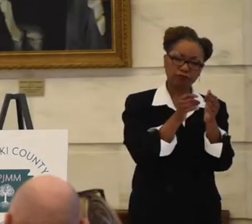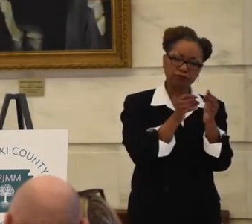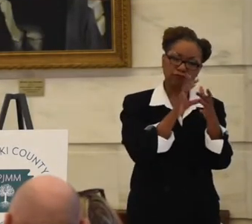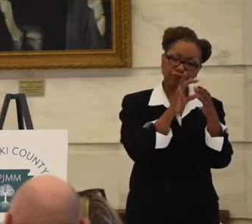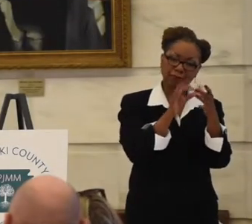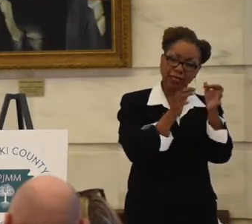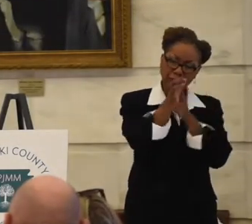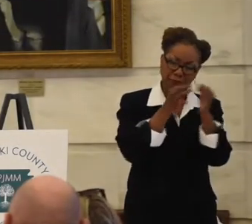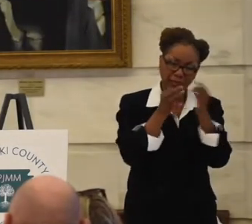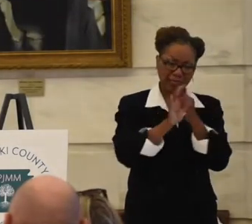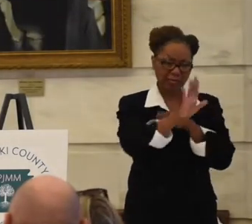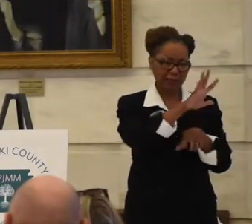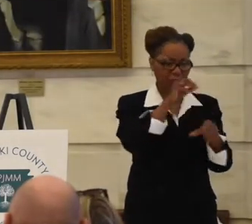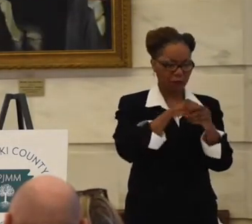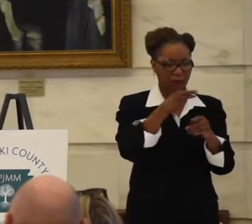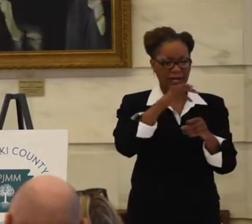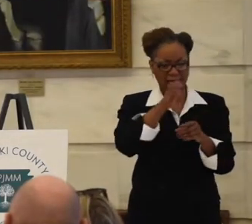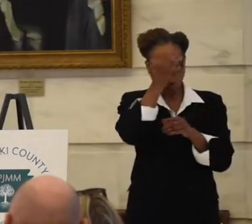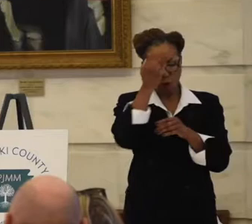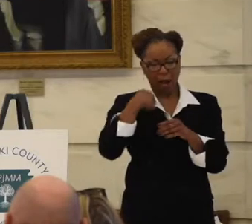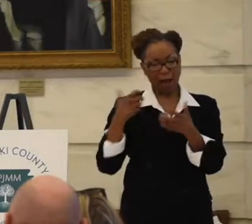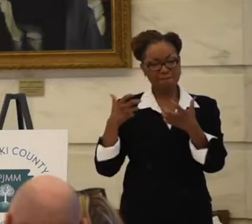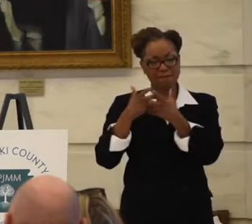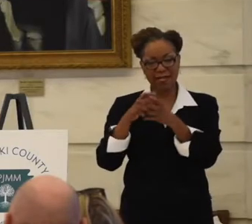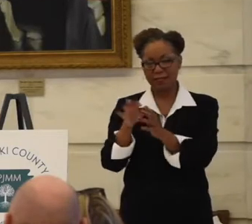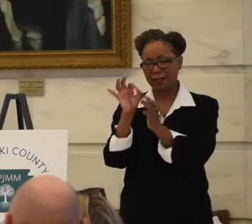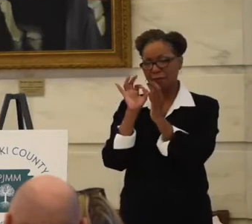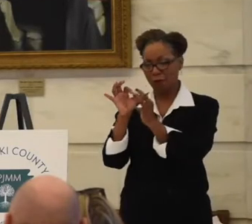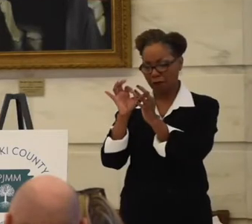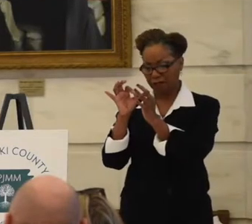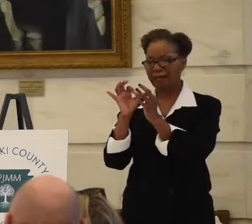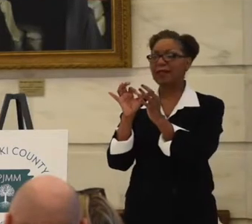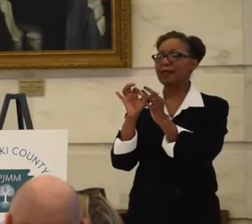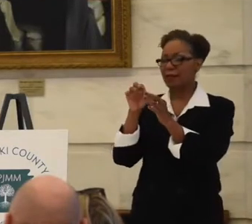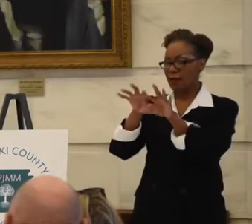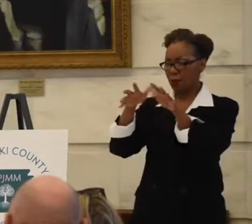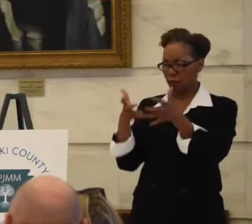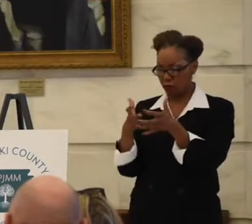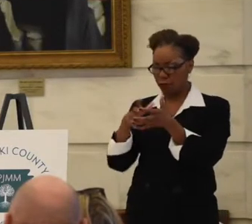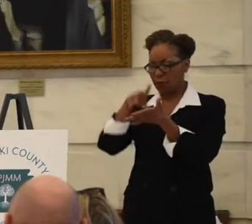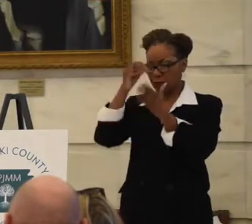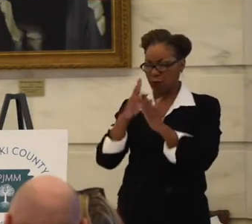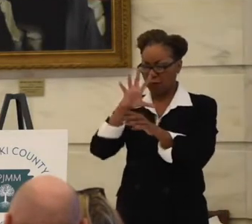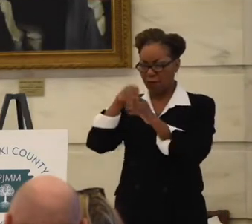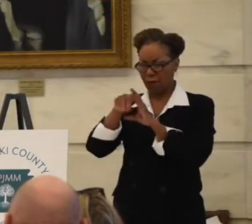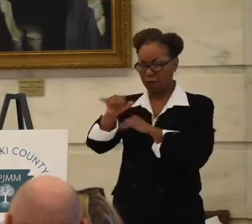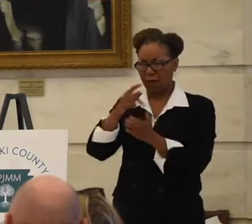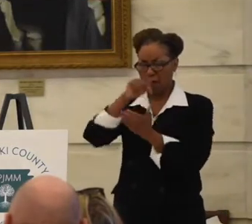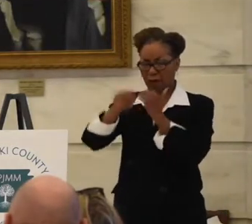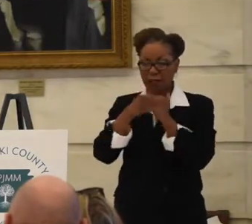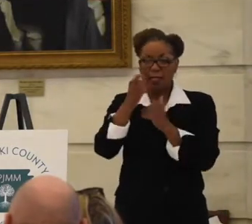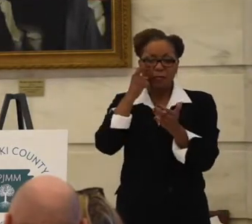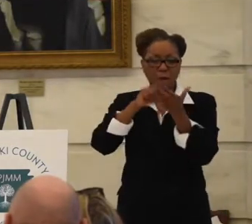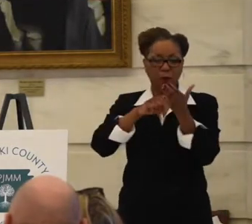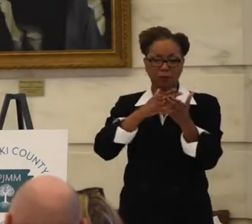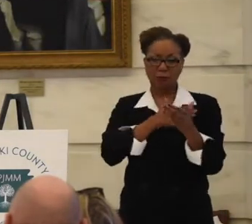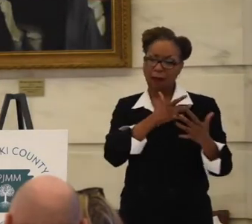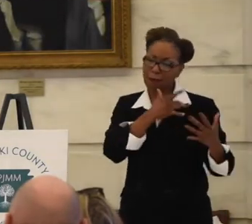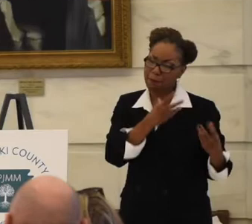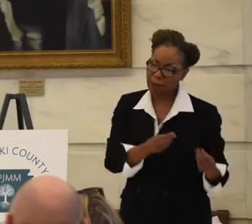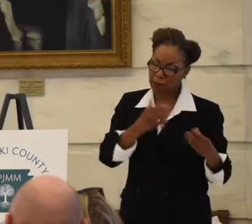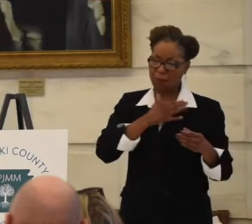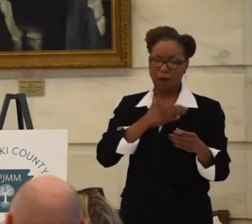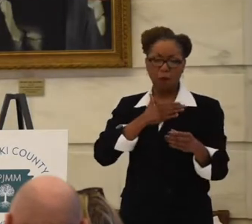in. He knew that I would fit perfectly with the group of students that were involved in this project. He noticed my compassion,